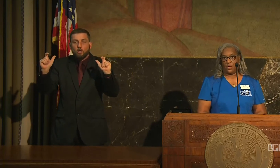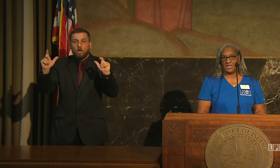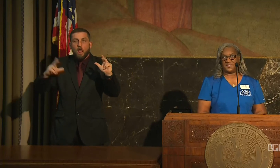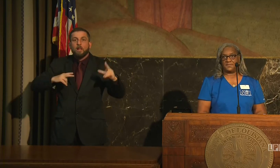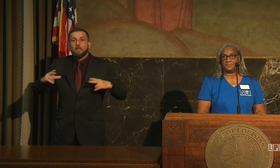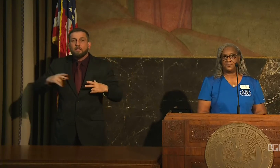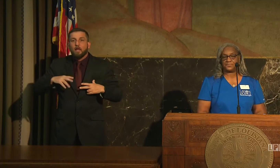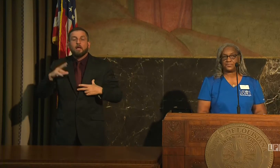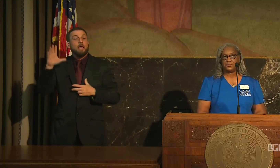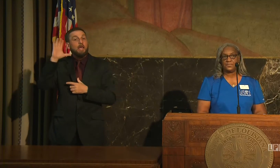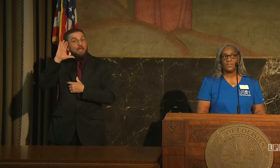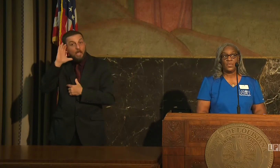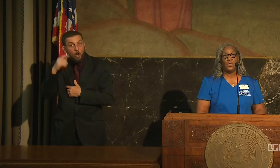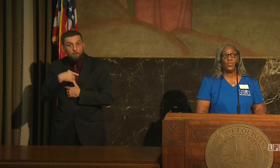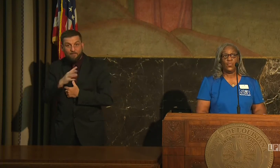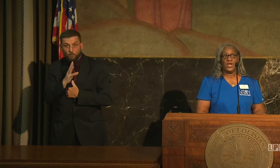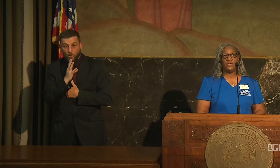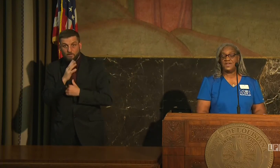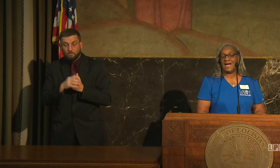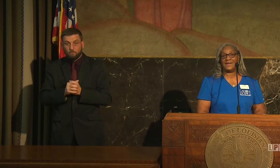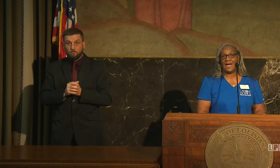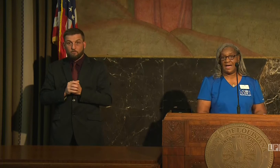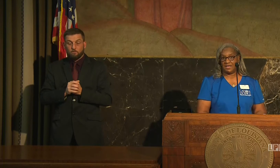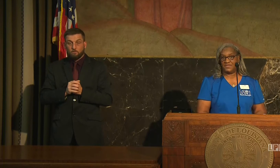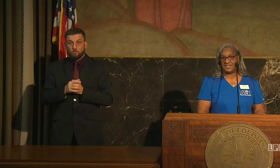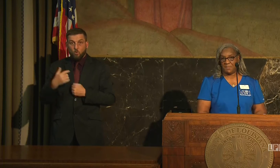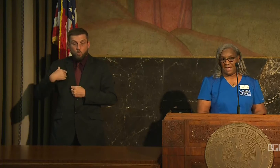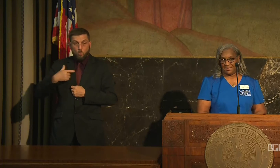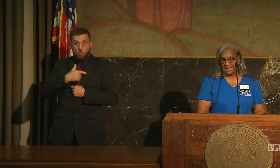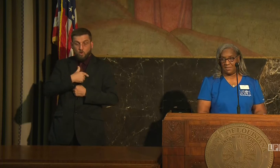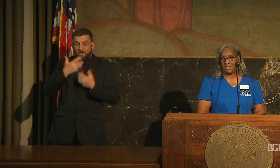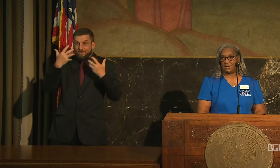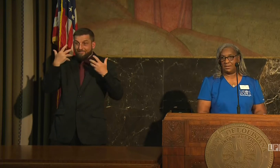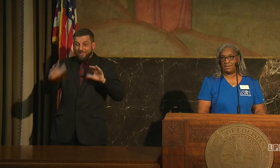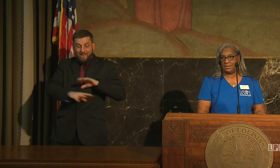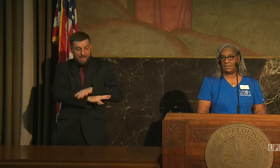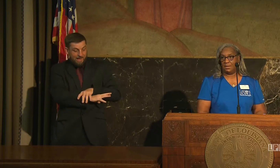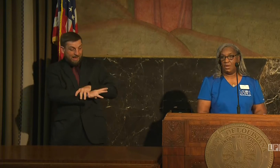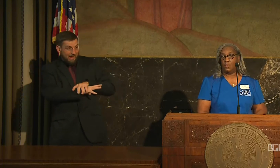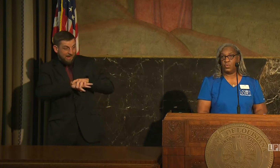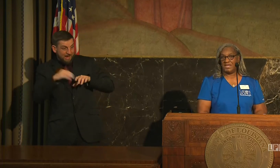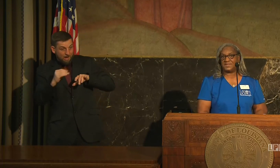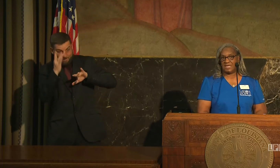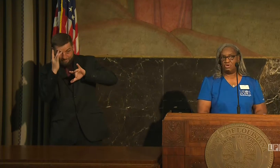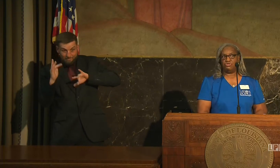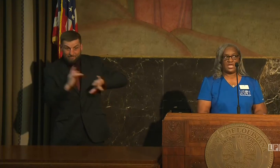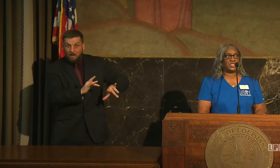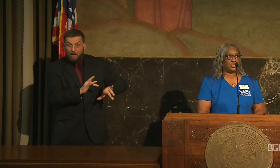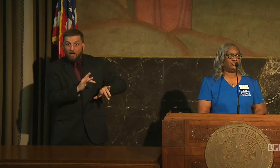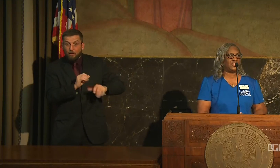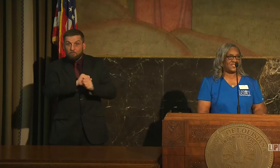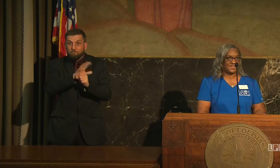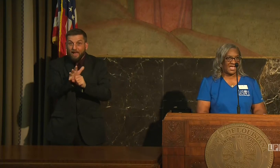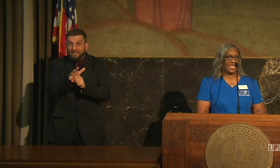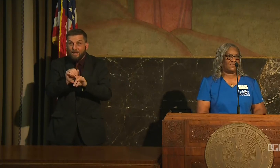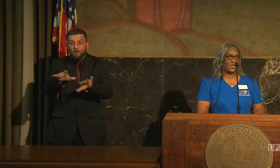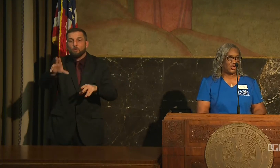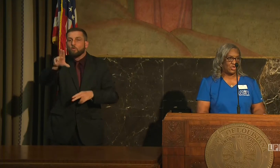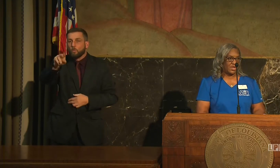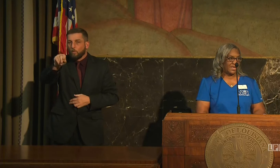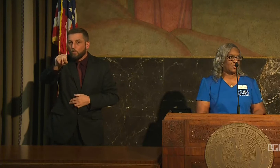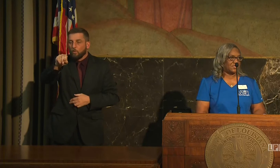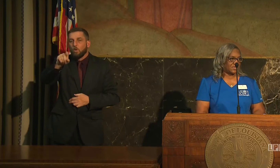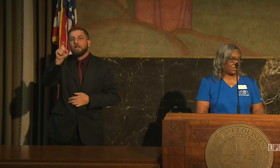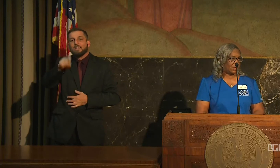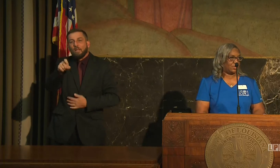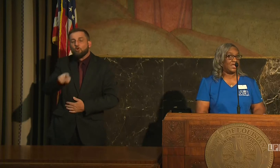my voice. We are not out of this pandemic. We still need you to save